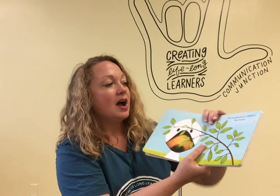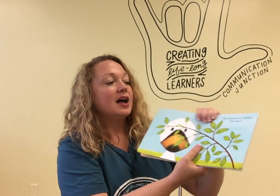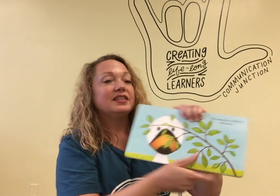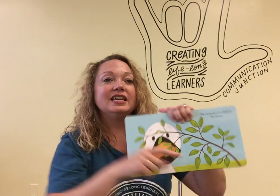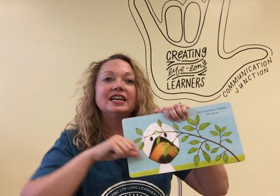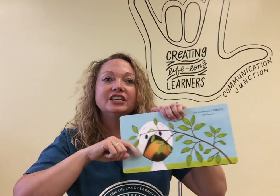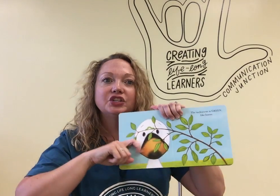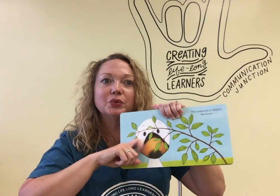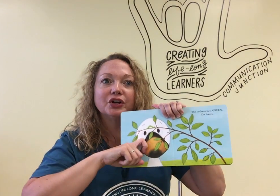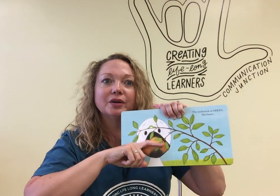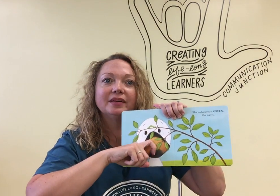The inchworm